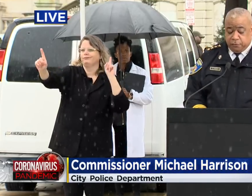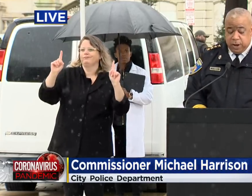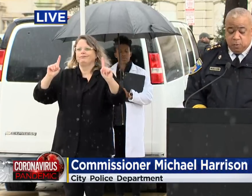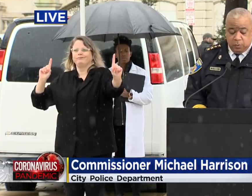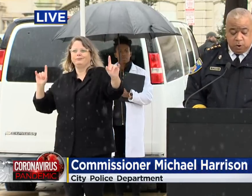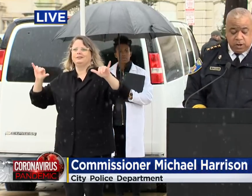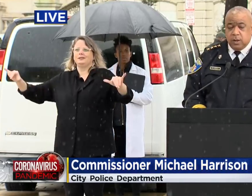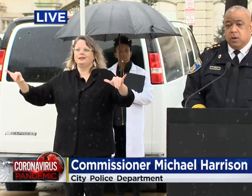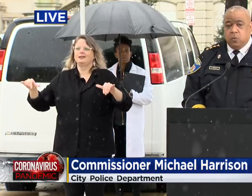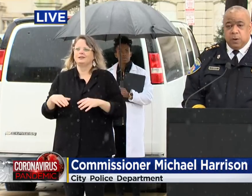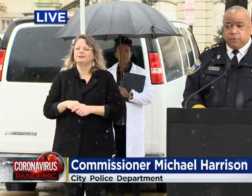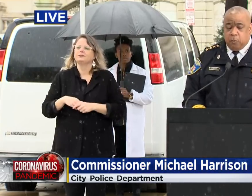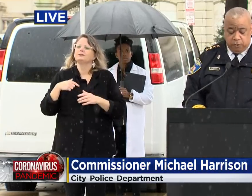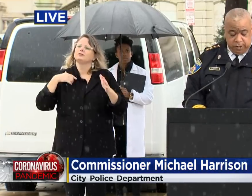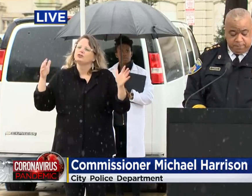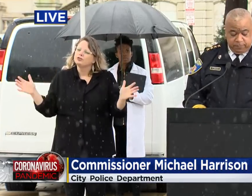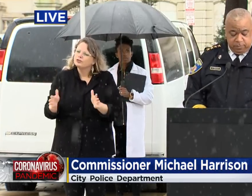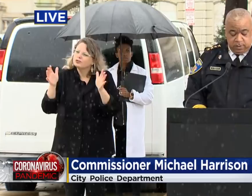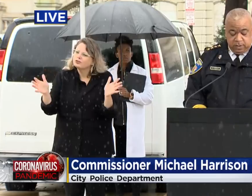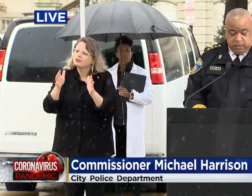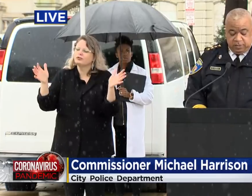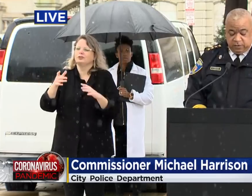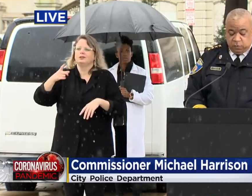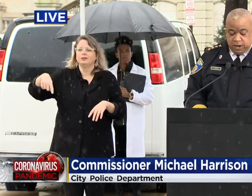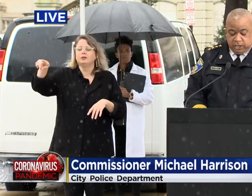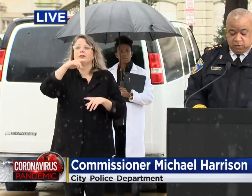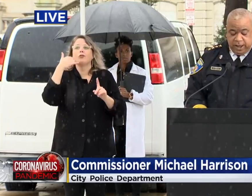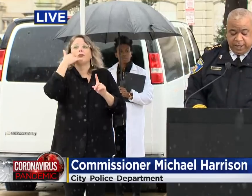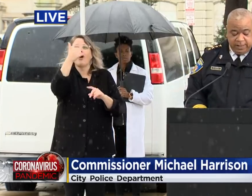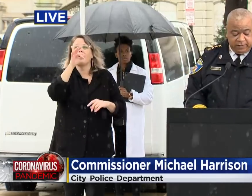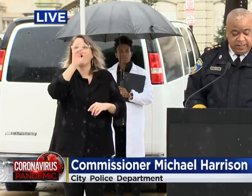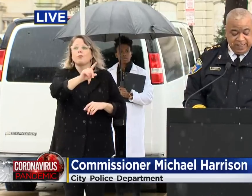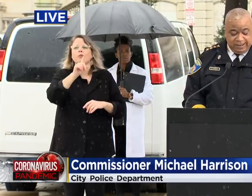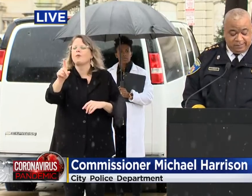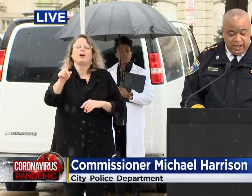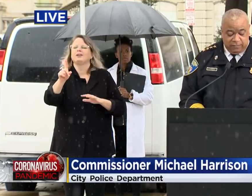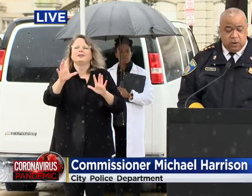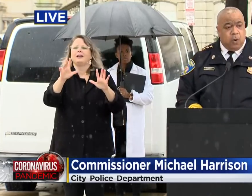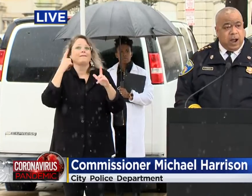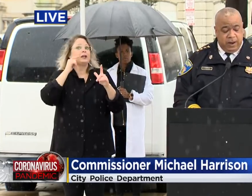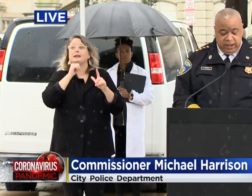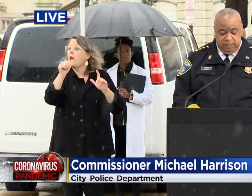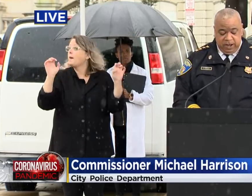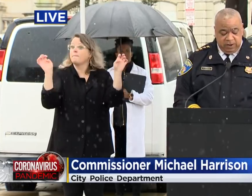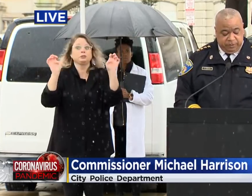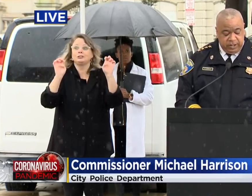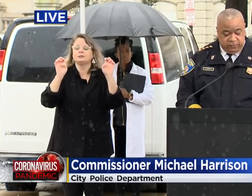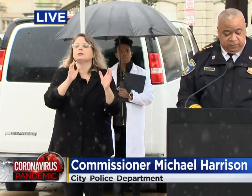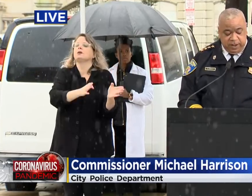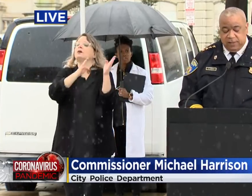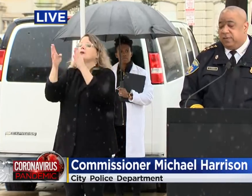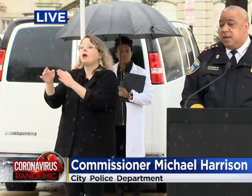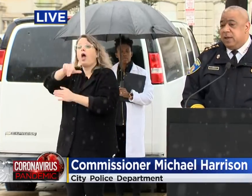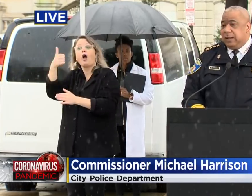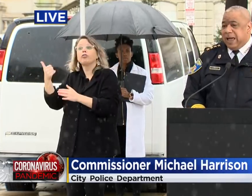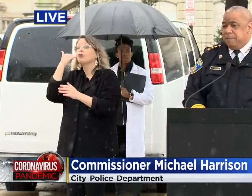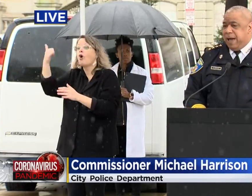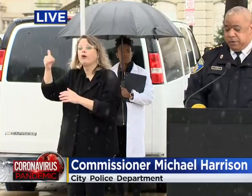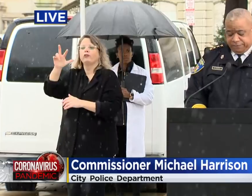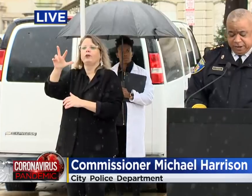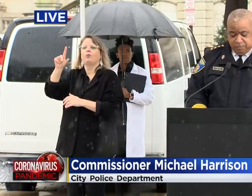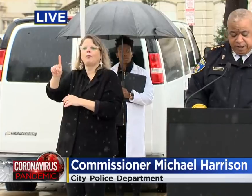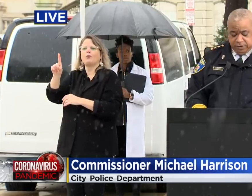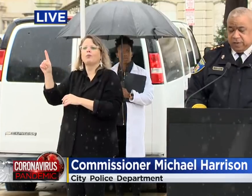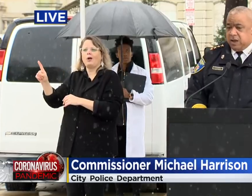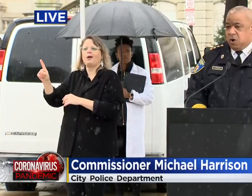utilize 311 when appropriate. This would include any incident that does not require an immediate police response, like